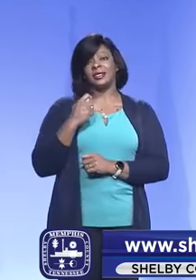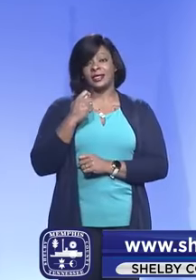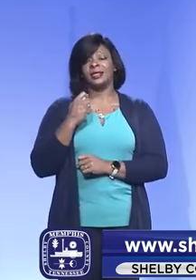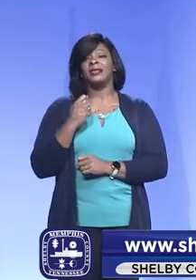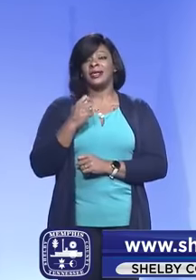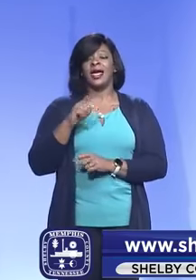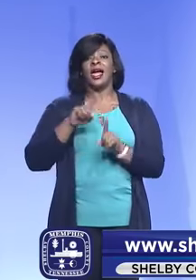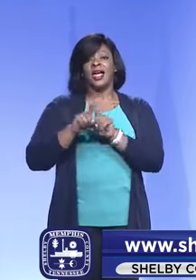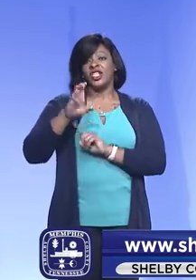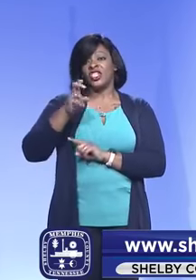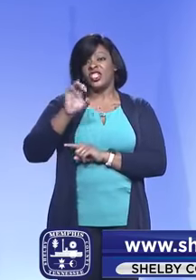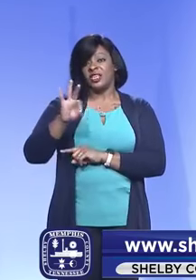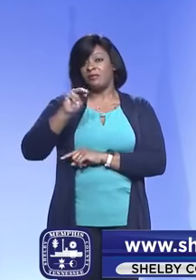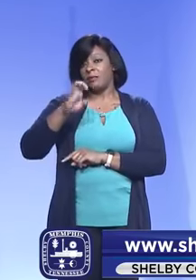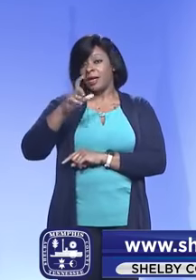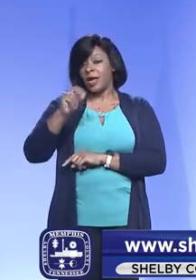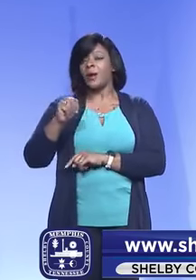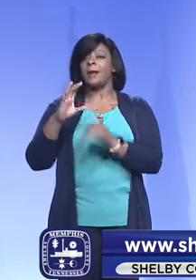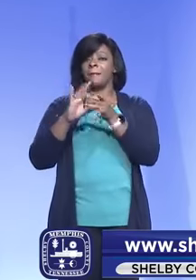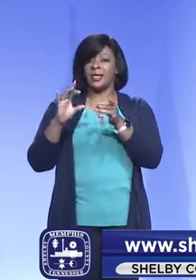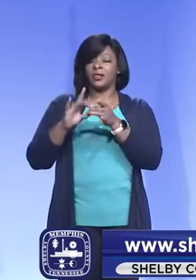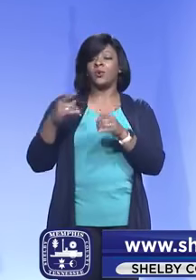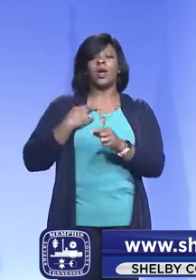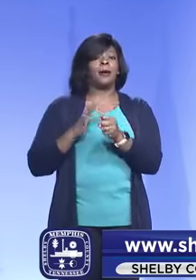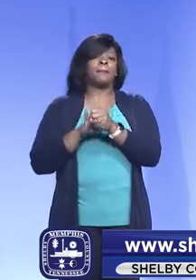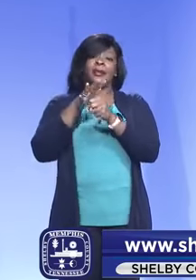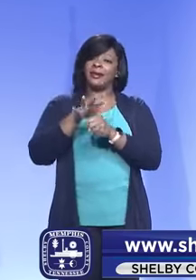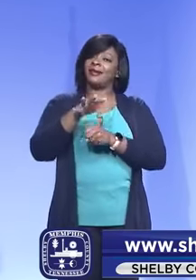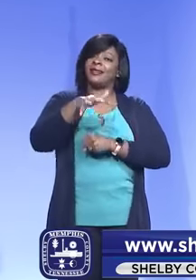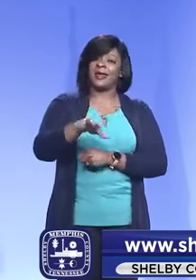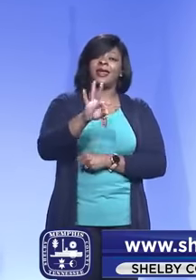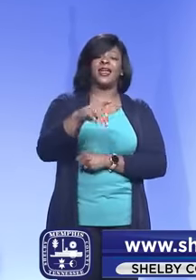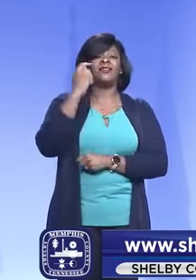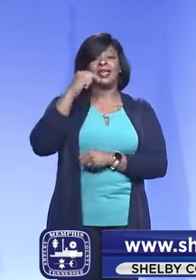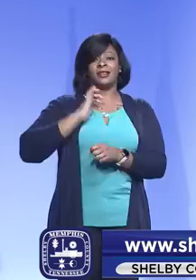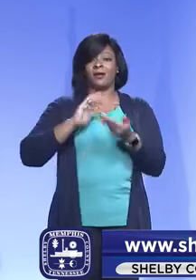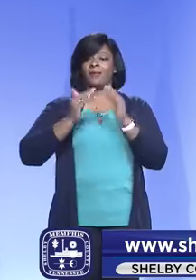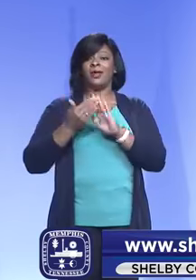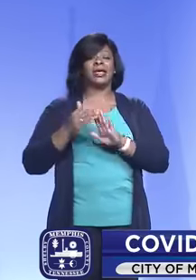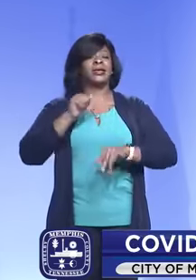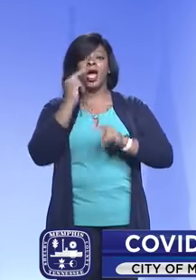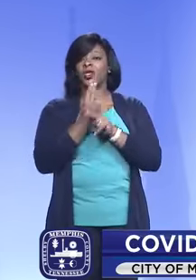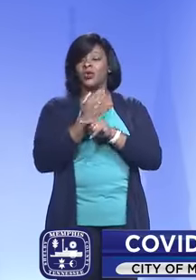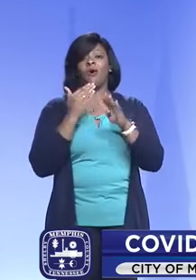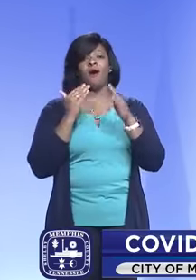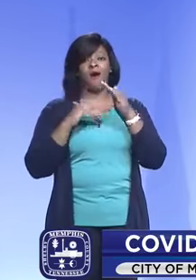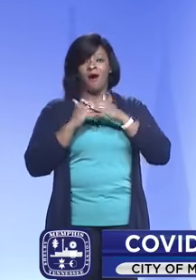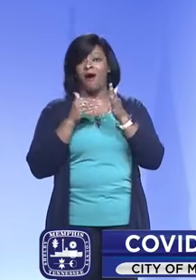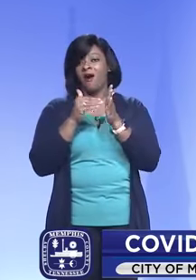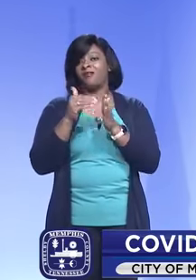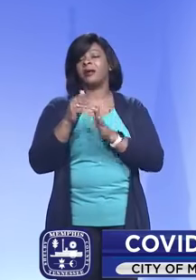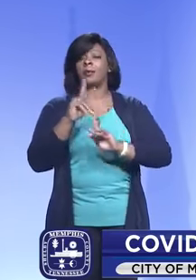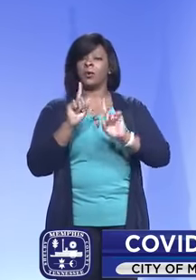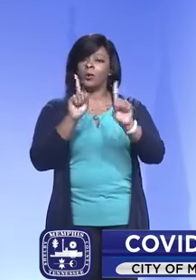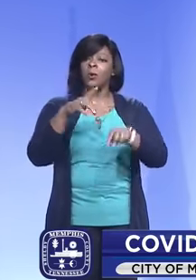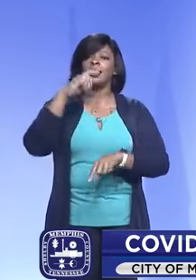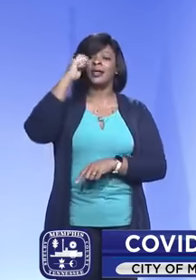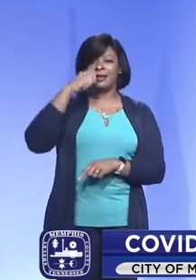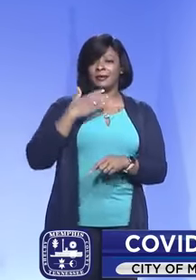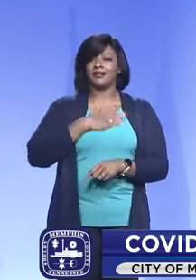Chief McGowen mentioned, we have significant testing capacity in our community. It is being underutilized, so we encourage people to get